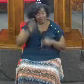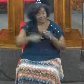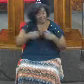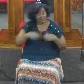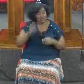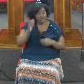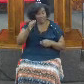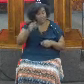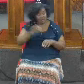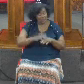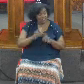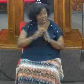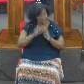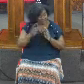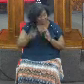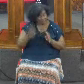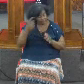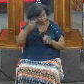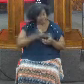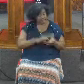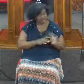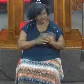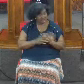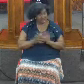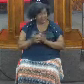on a door for Jesus.